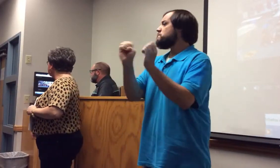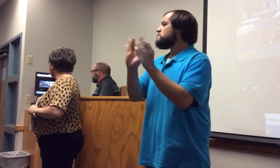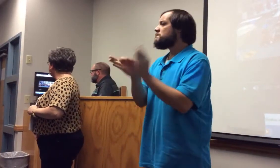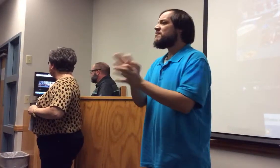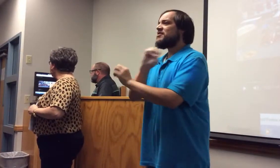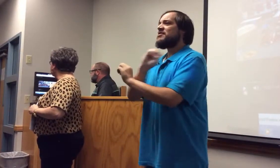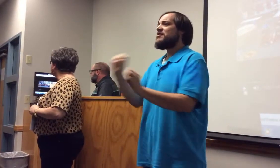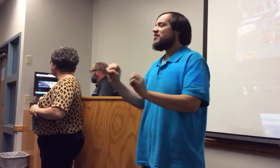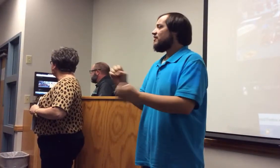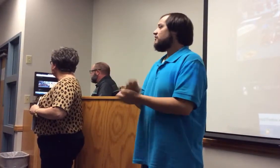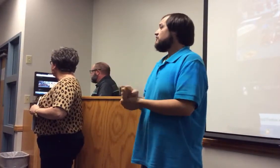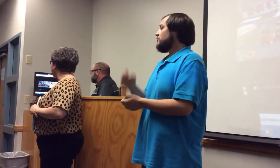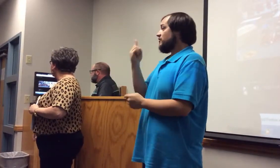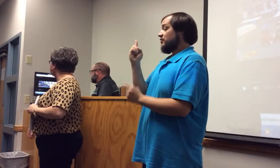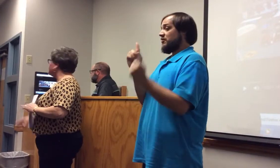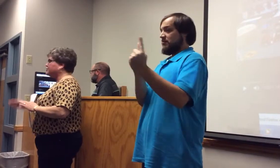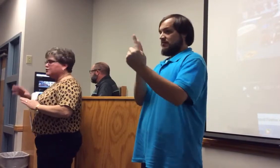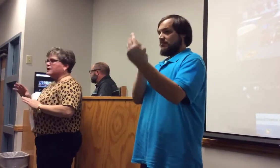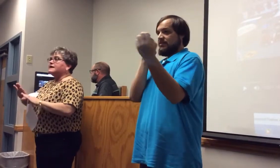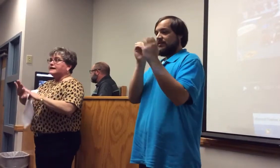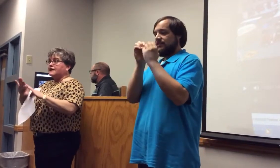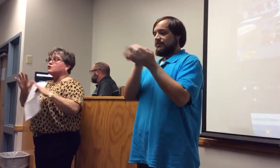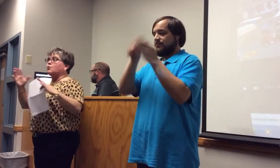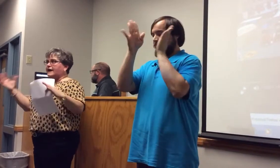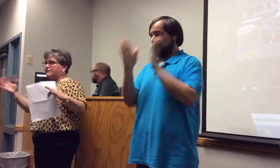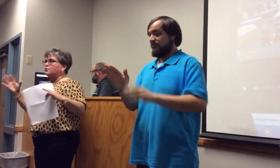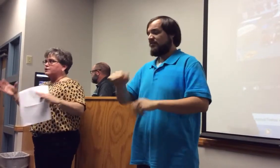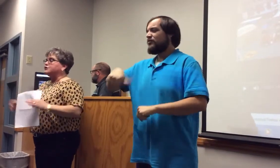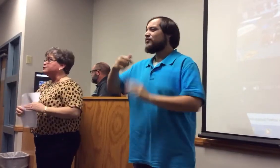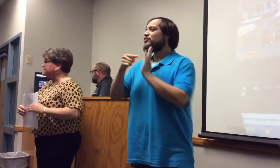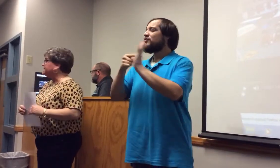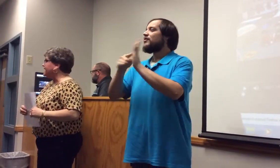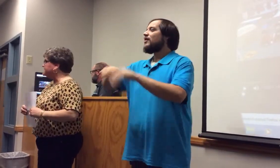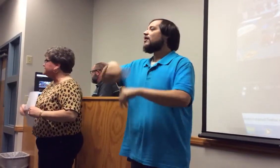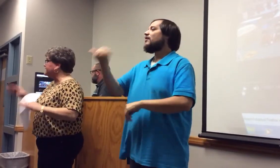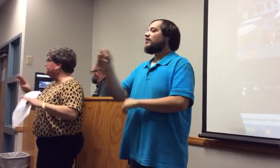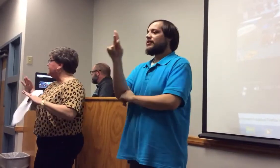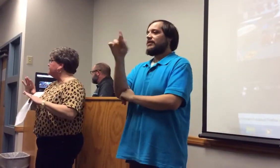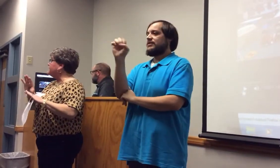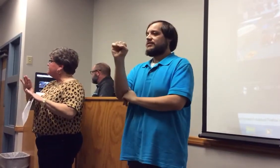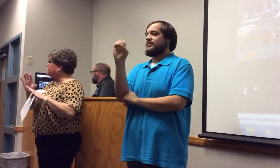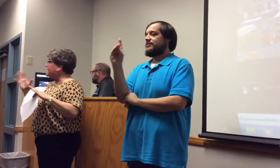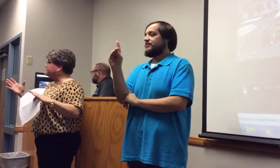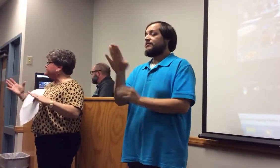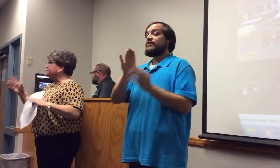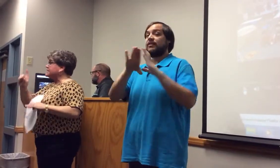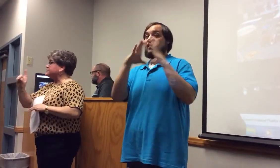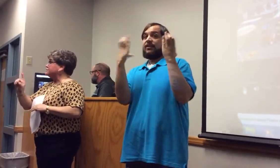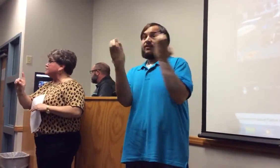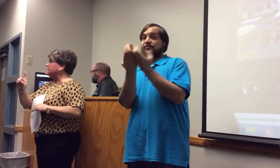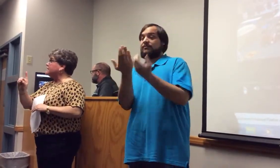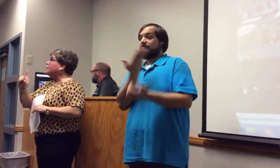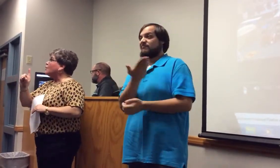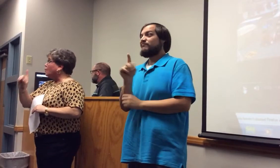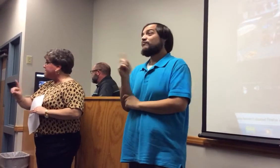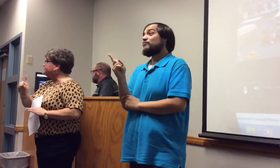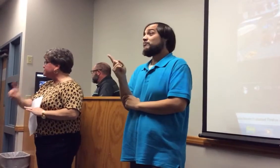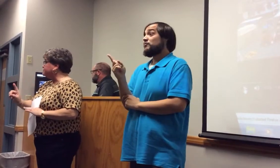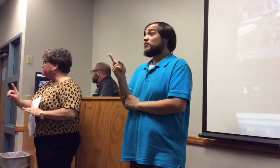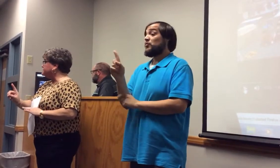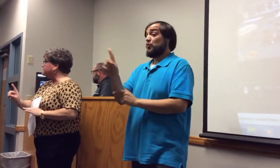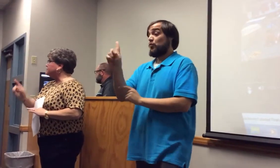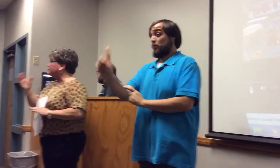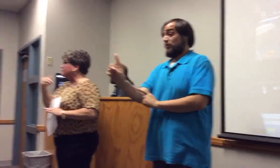Just a couple seconds to show you another way that we're using KSD. In the classroom, there's actually only